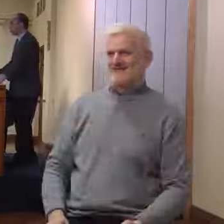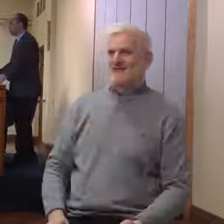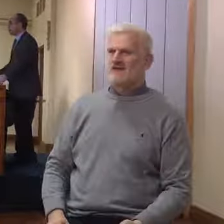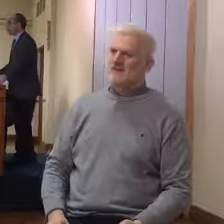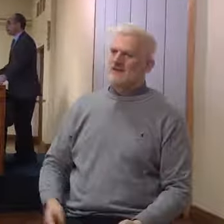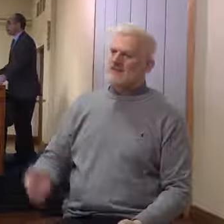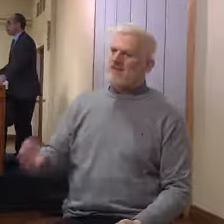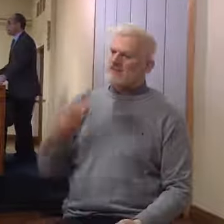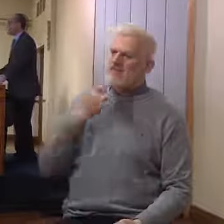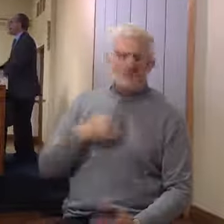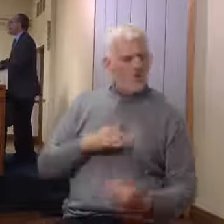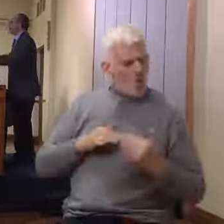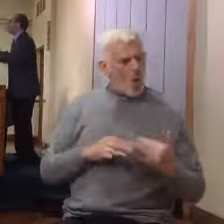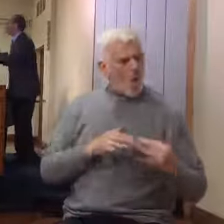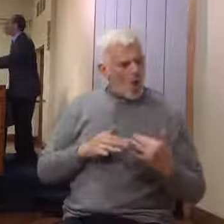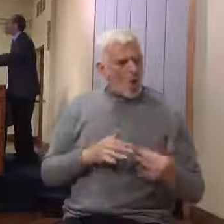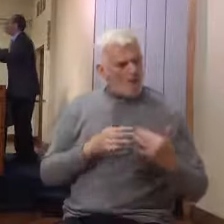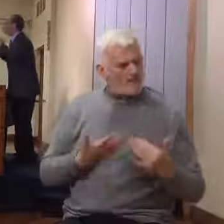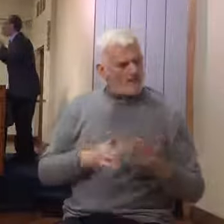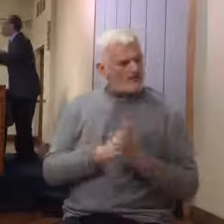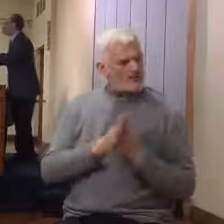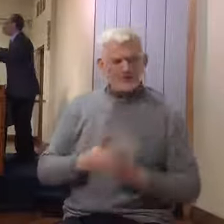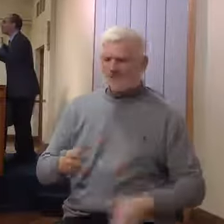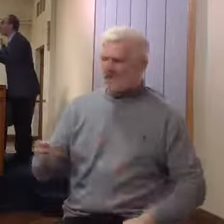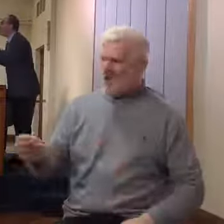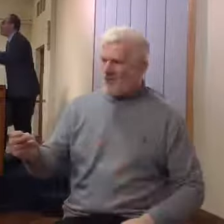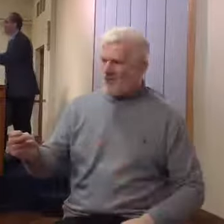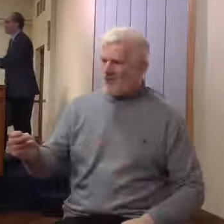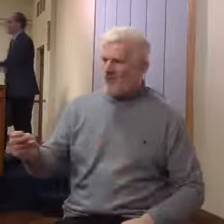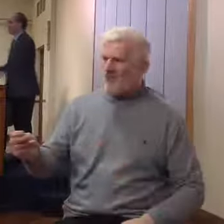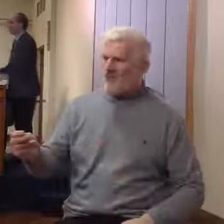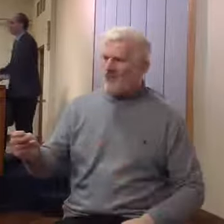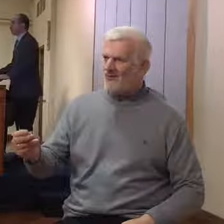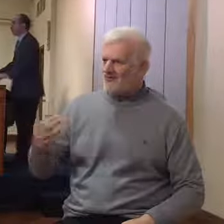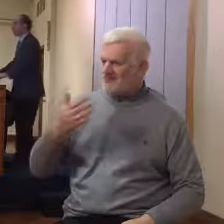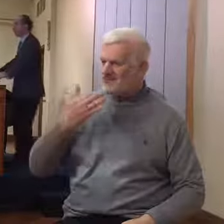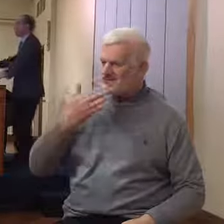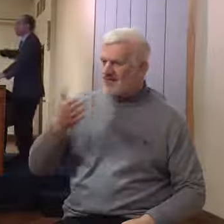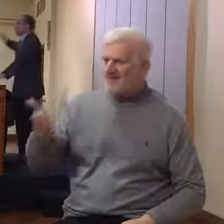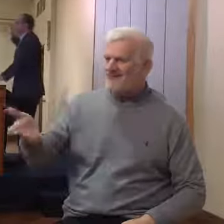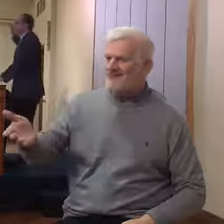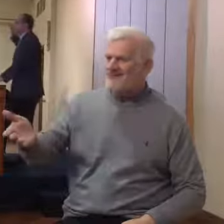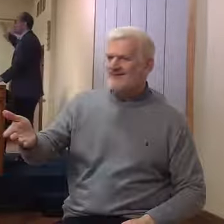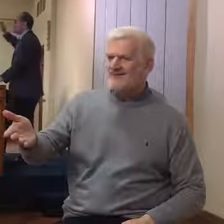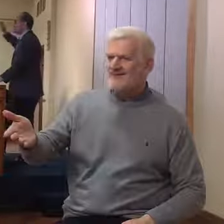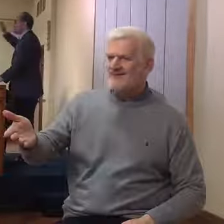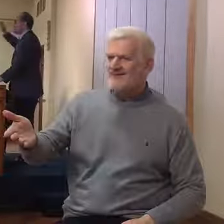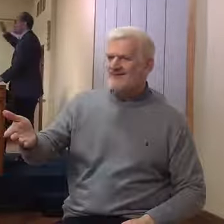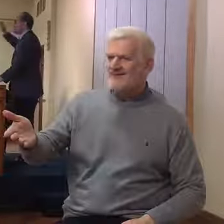have come into this world have nothing to do with religion. You take it in